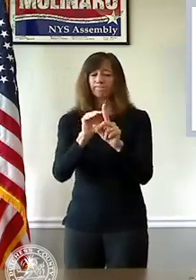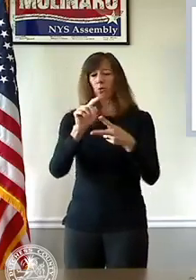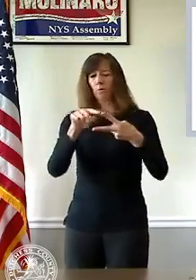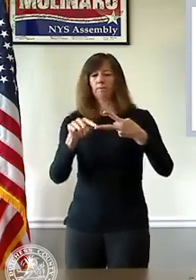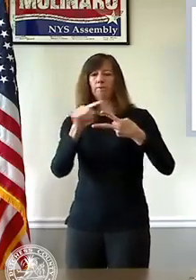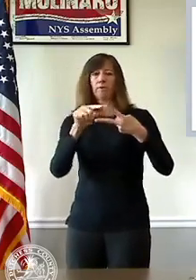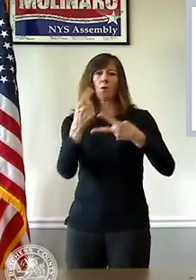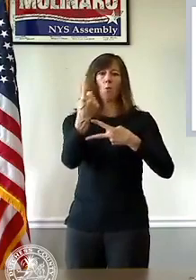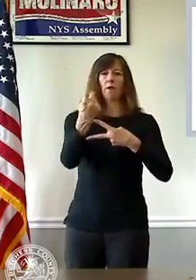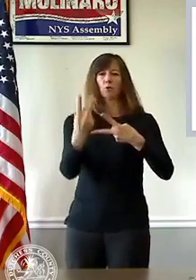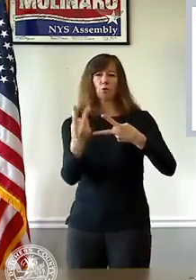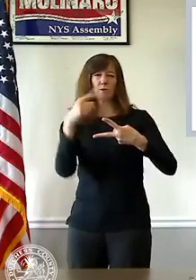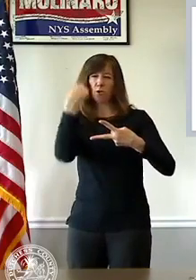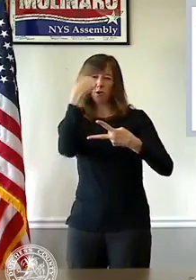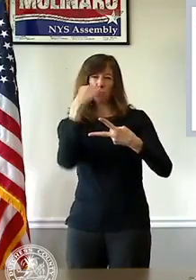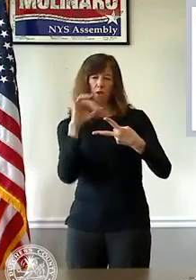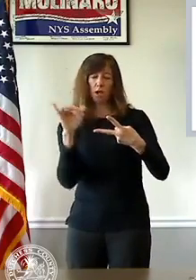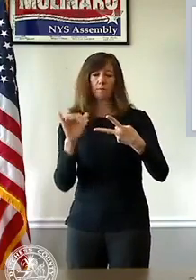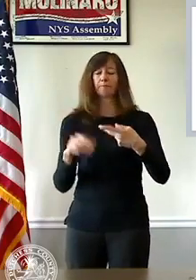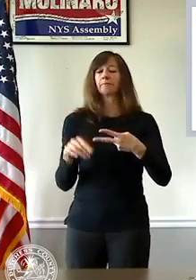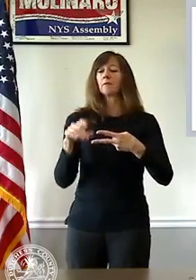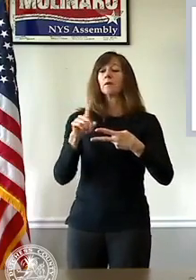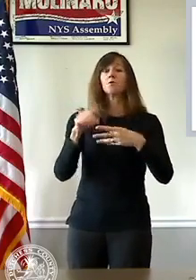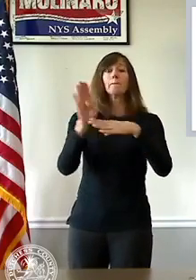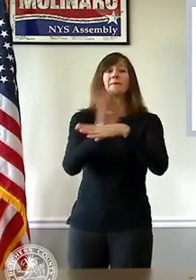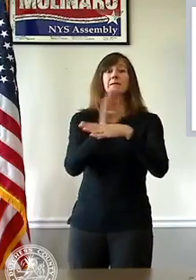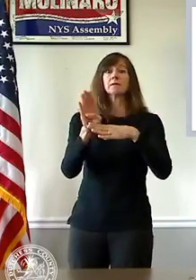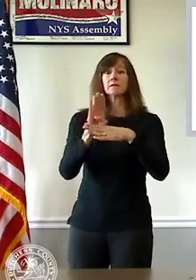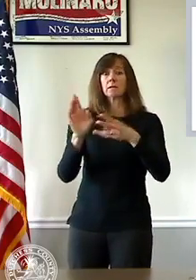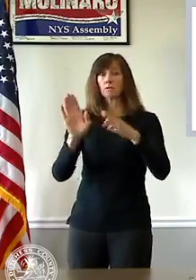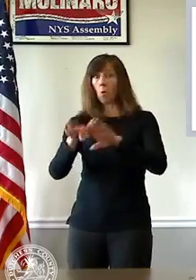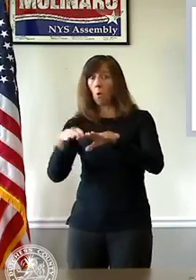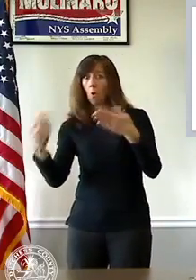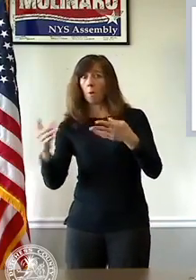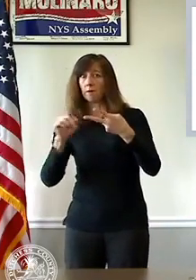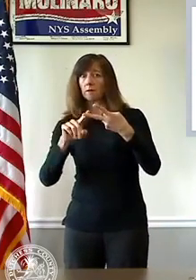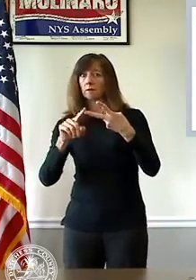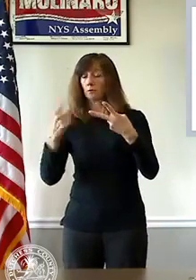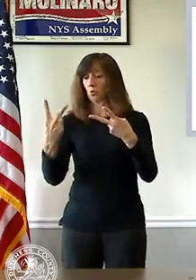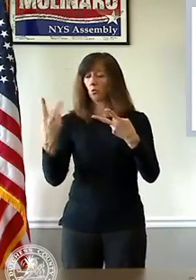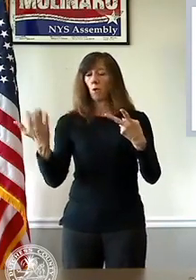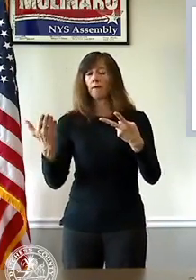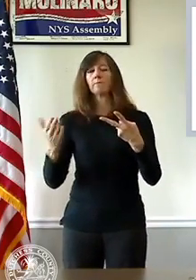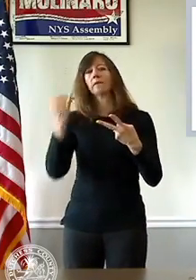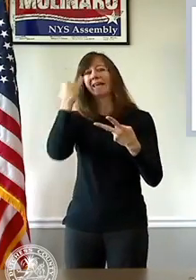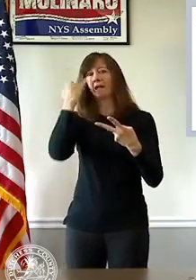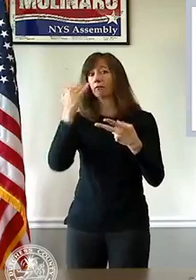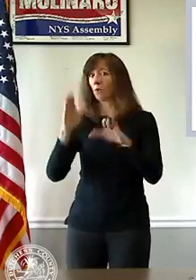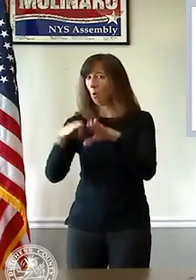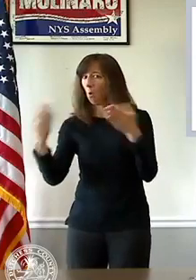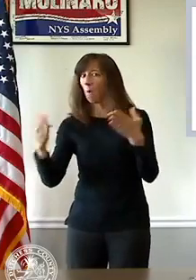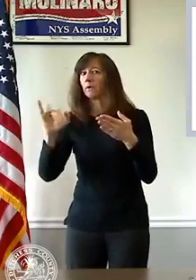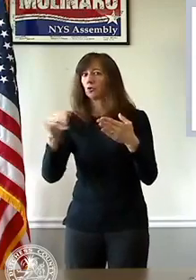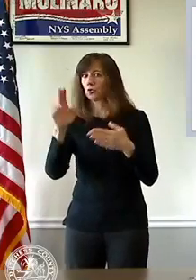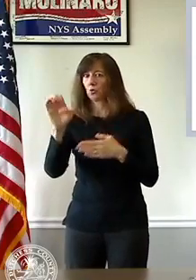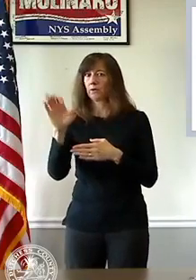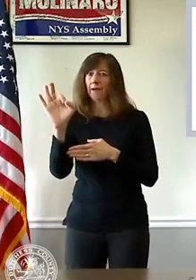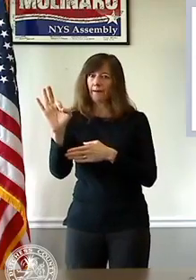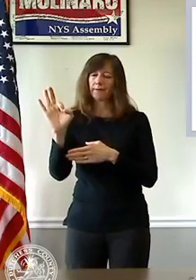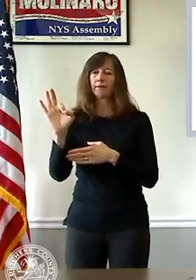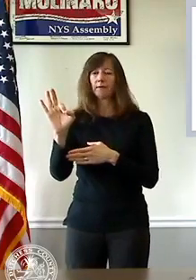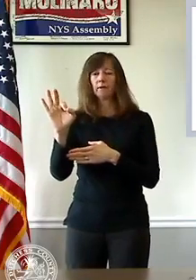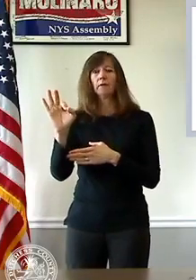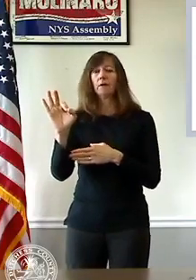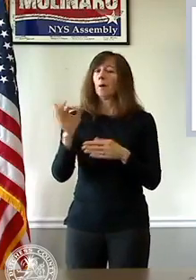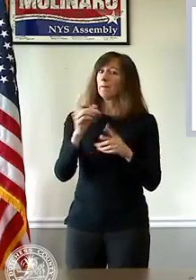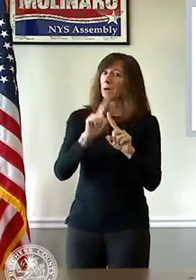businesses that would be activated in phase 2, so this is assuming we move forward on June 9th. However, I will tell you that again, we